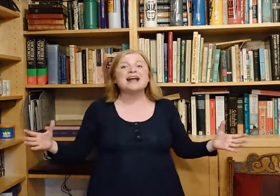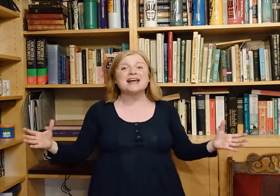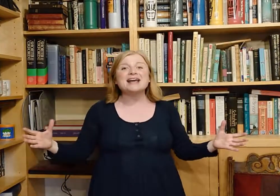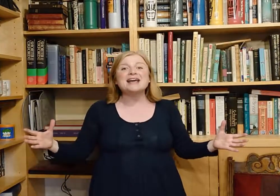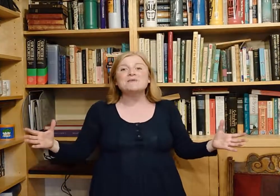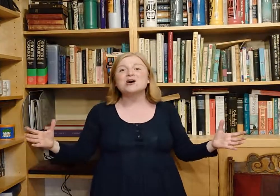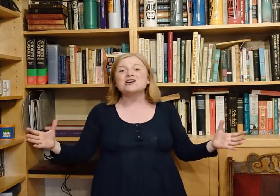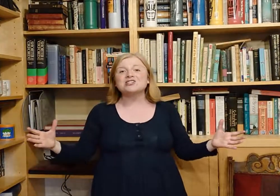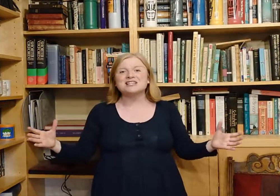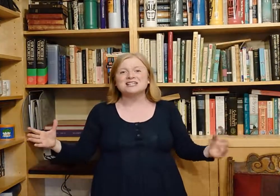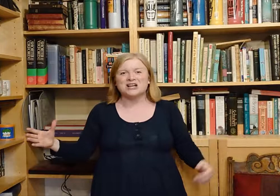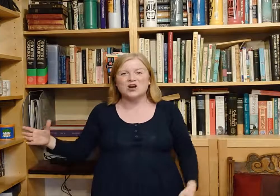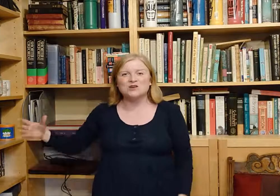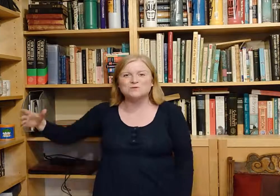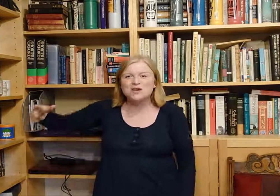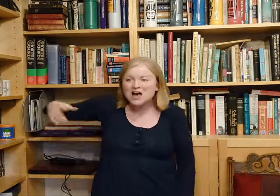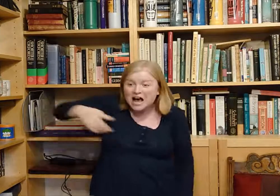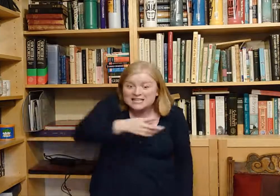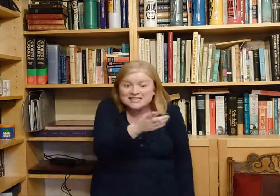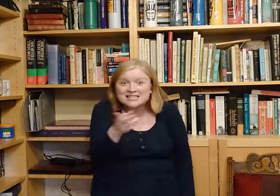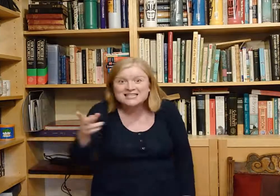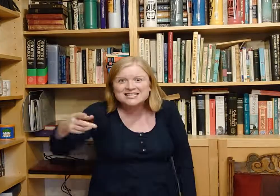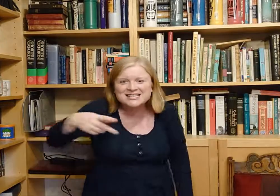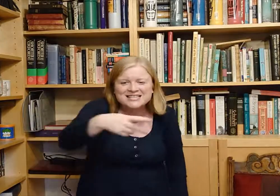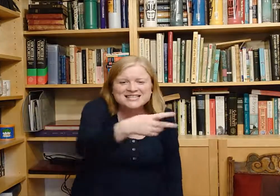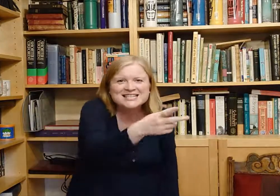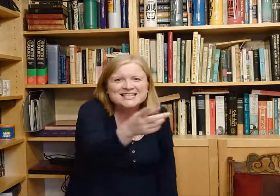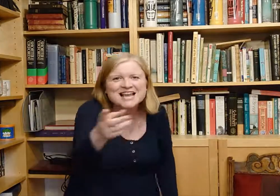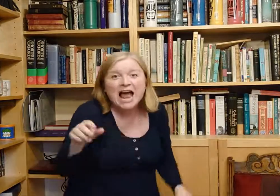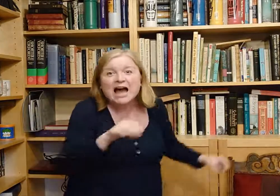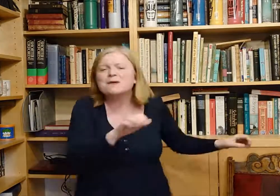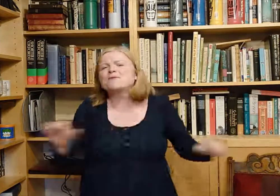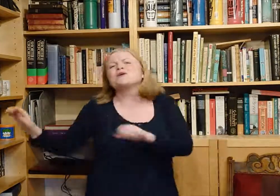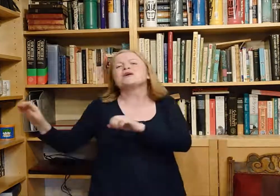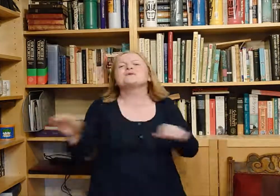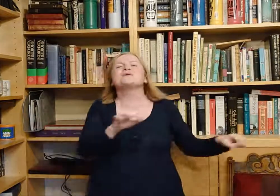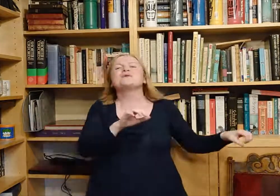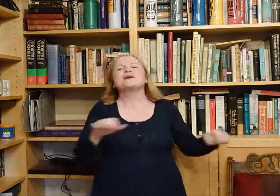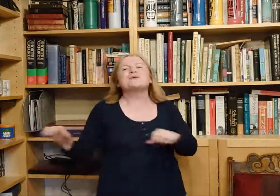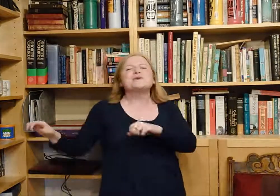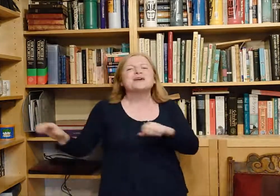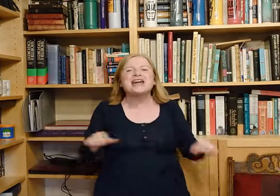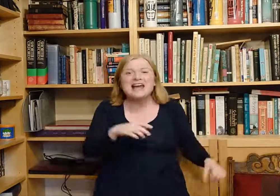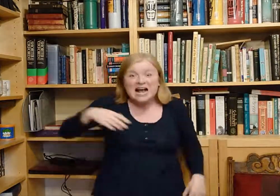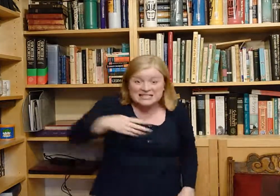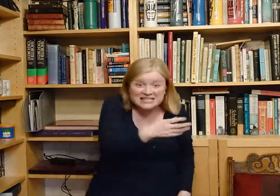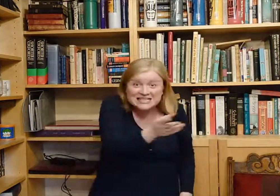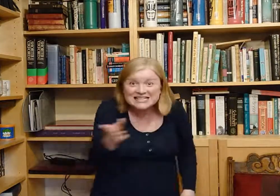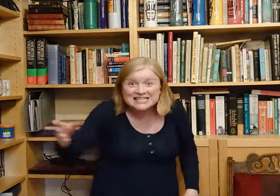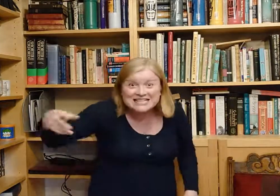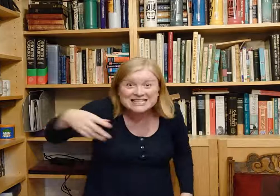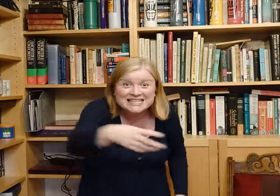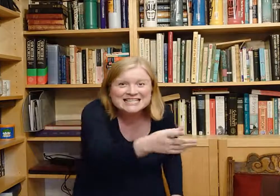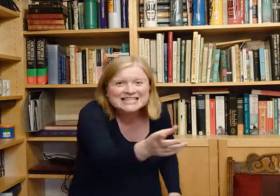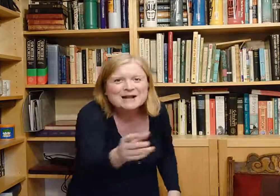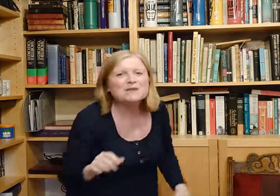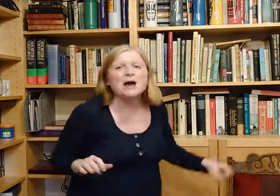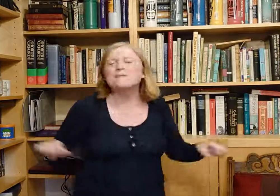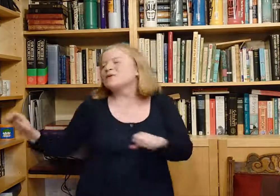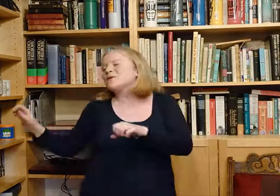he washes his clothes, with a sss and a boogie woogie woogie, sss, a